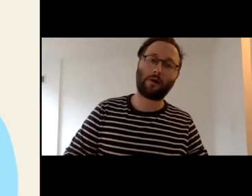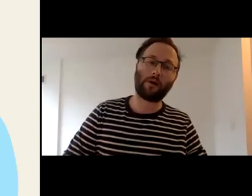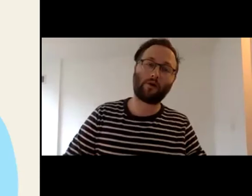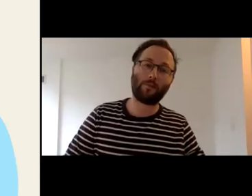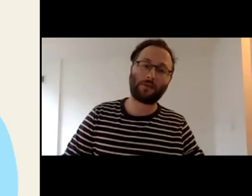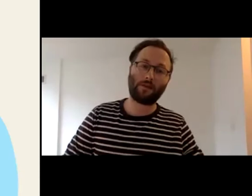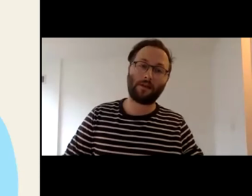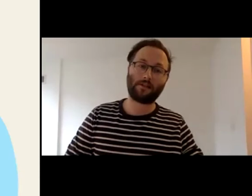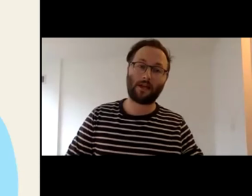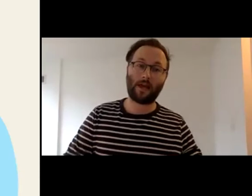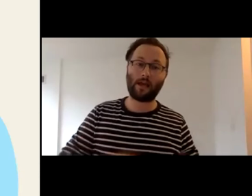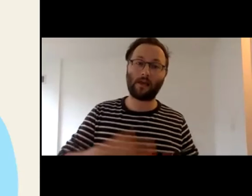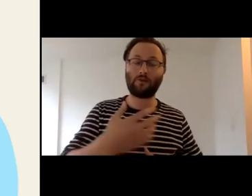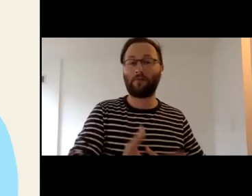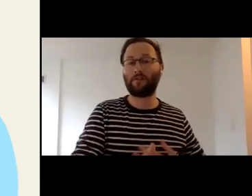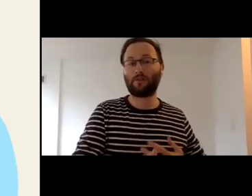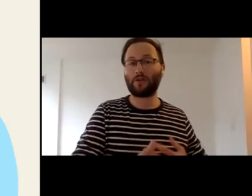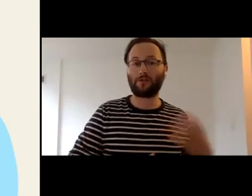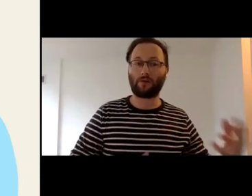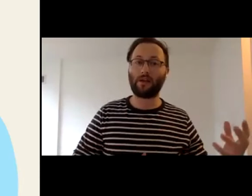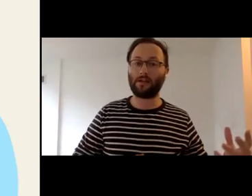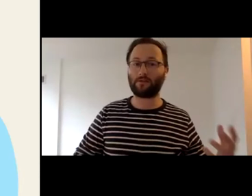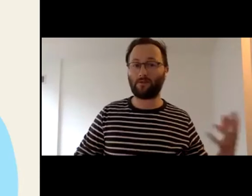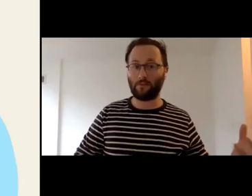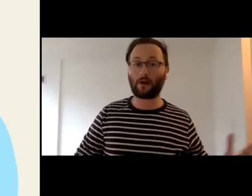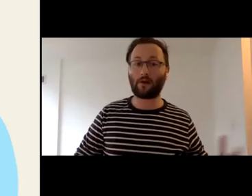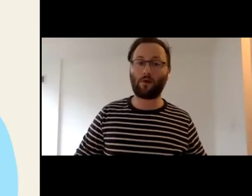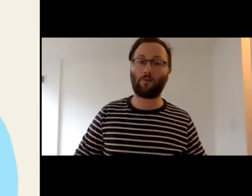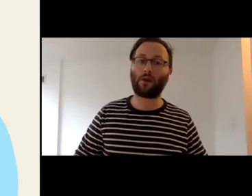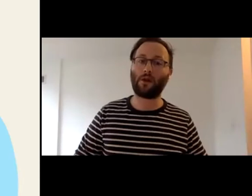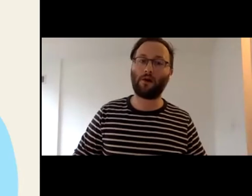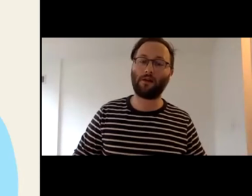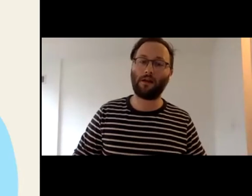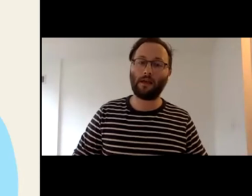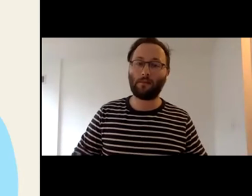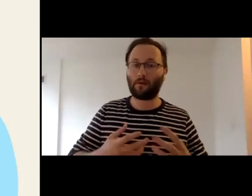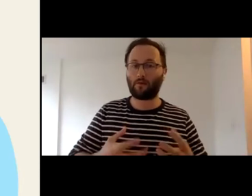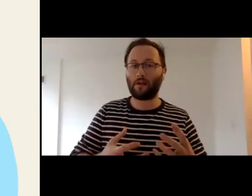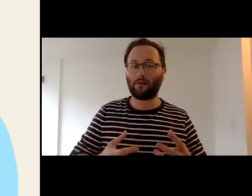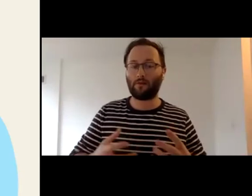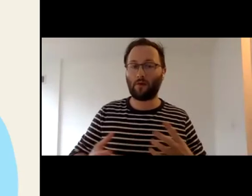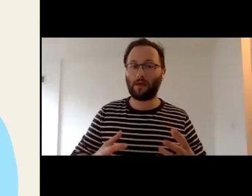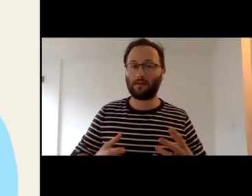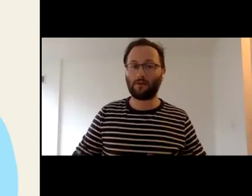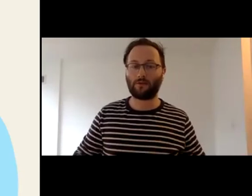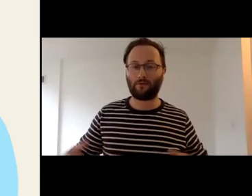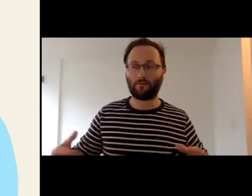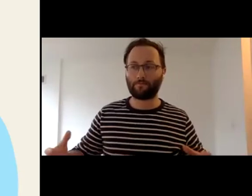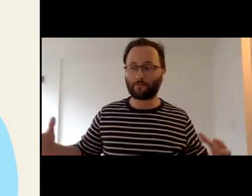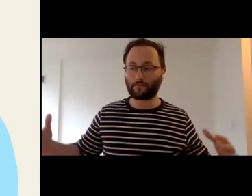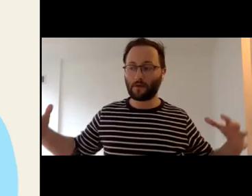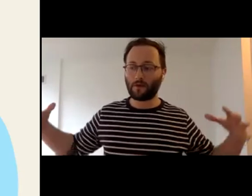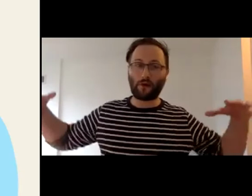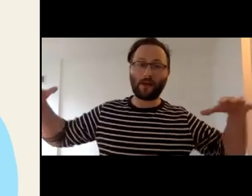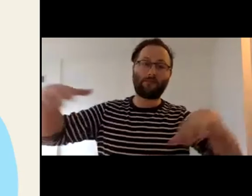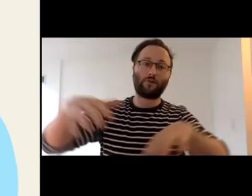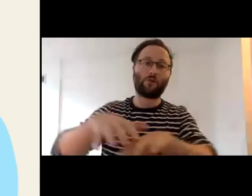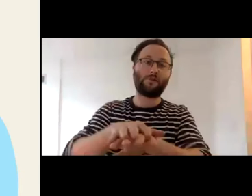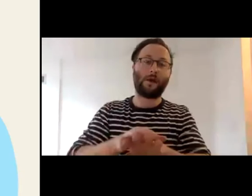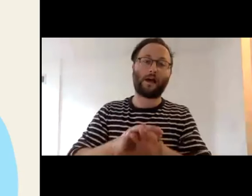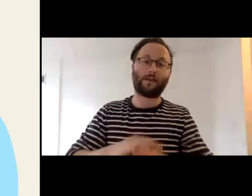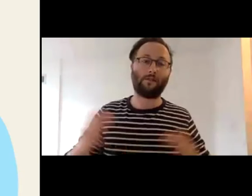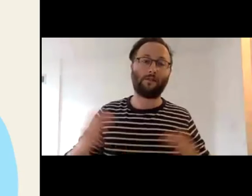put into breakout groups and then say, hey, do you have any suggestions or ideas or feedback on what I'm working on, can be a great little way to sort of thread